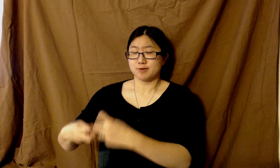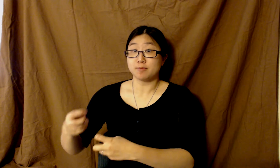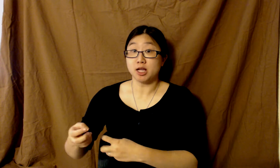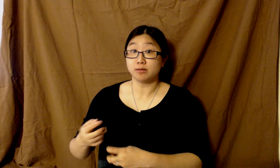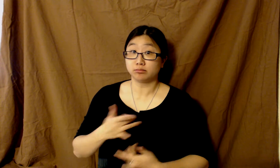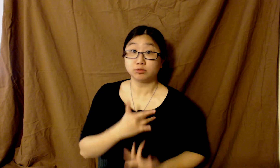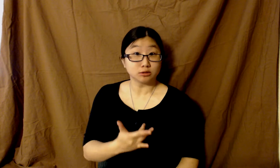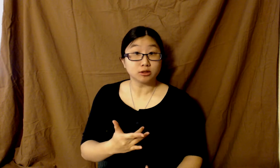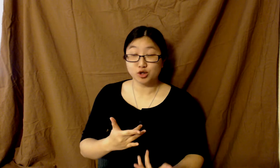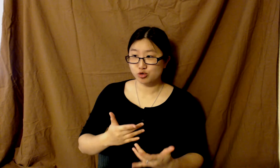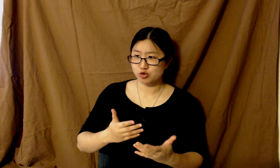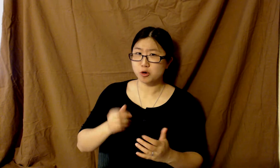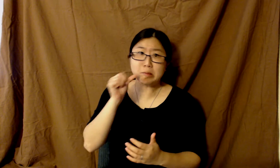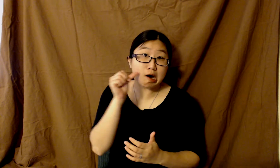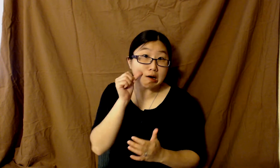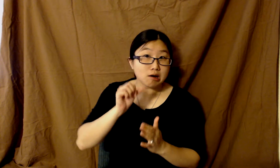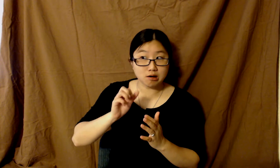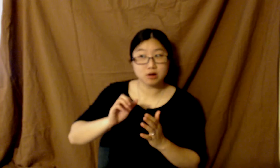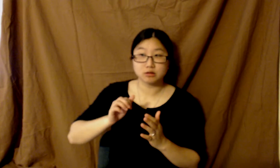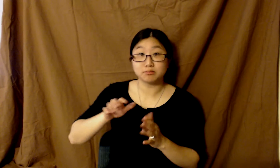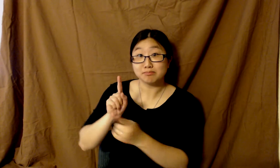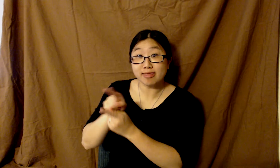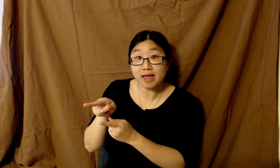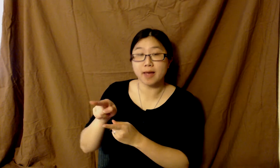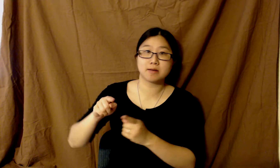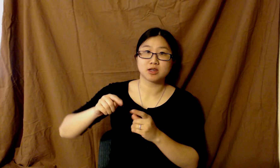us, or sign them back up on Match.com.